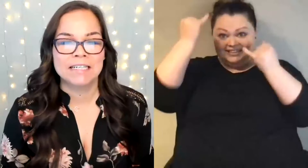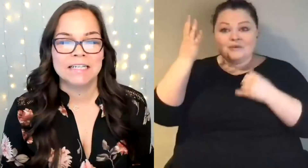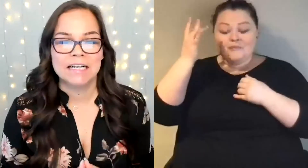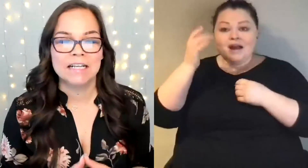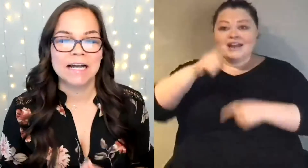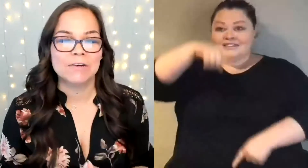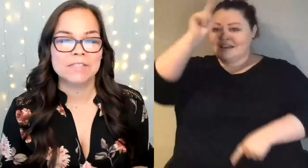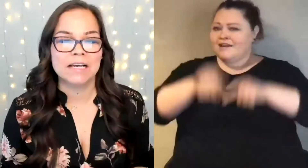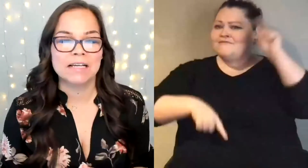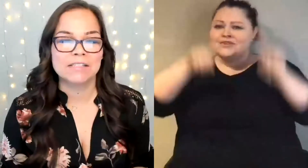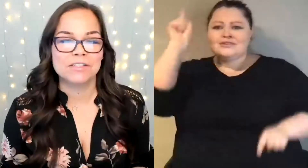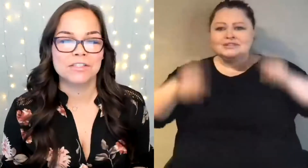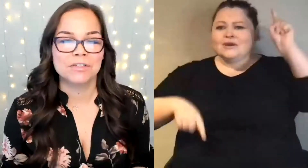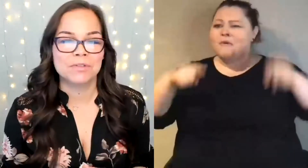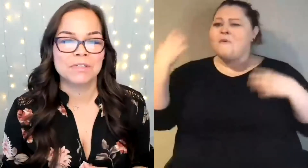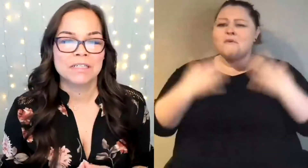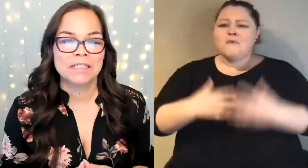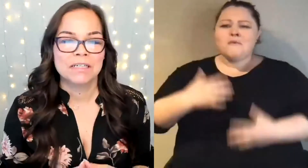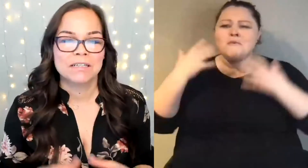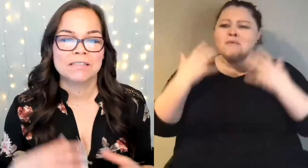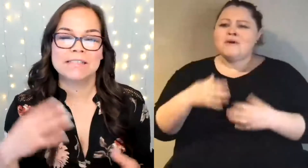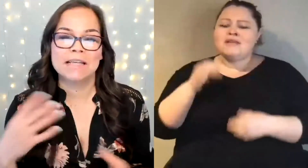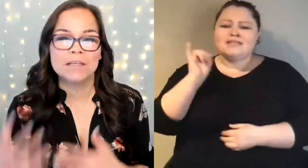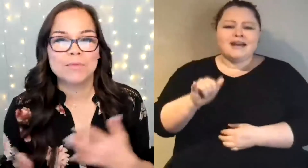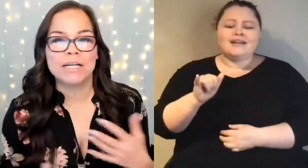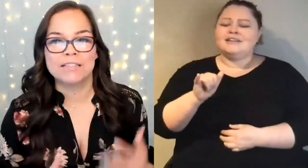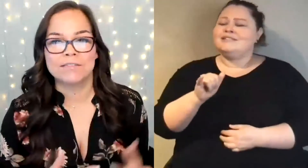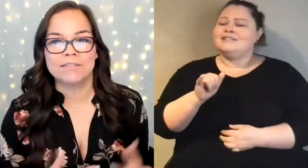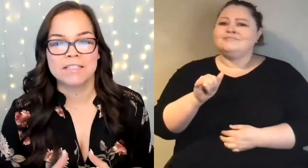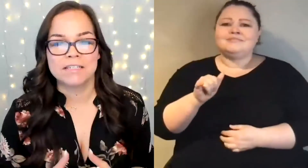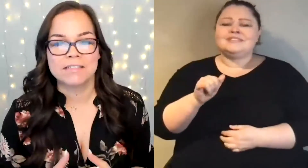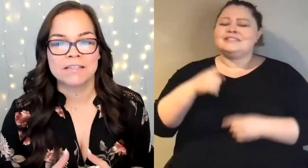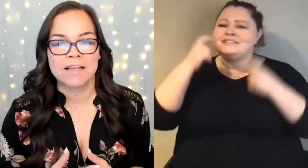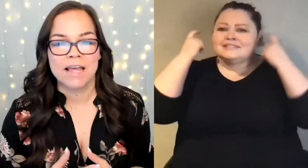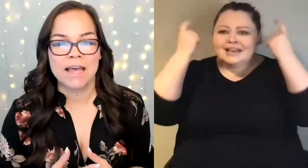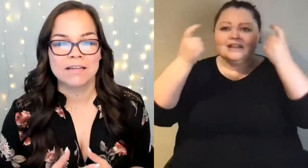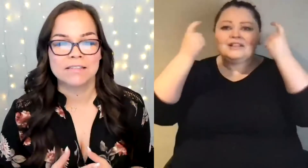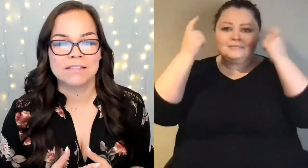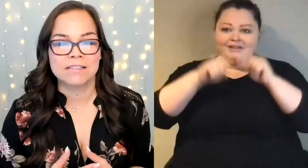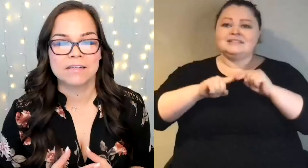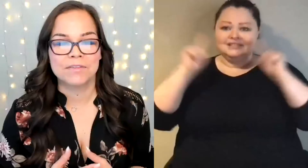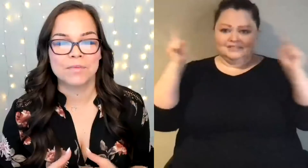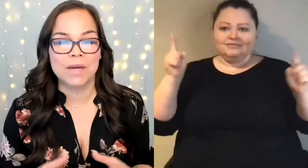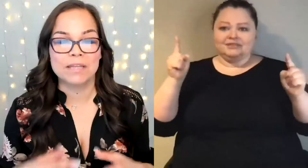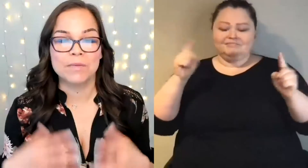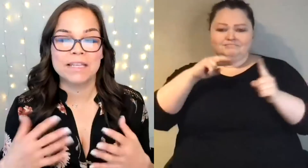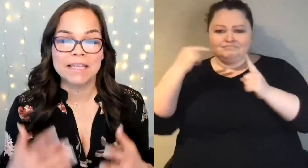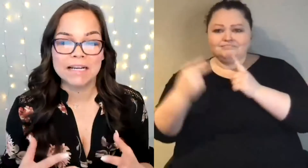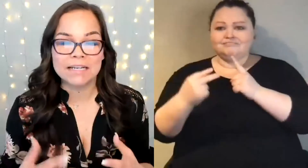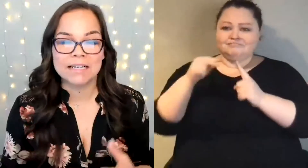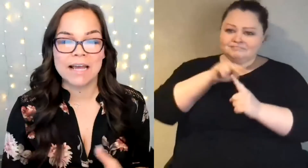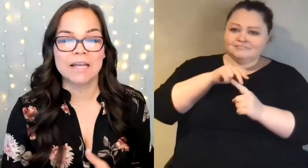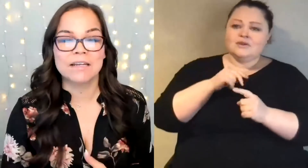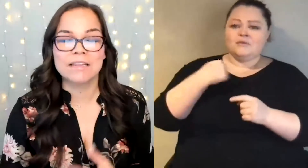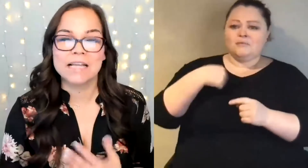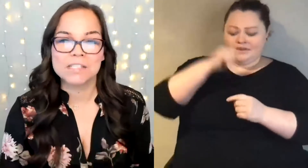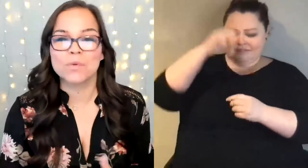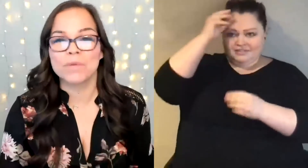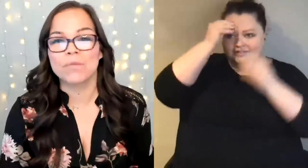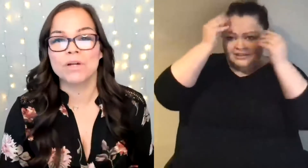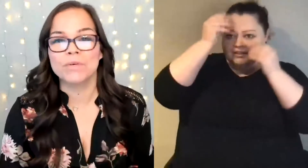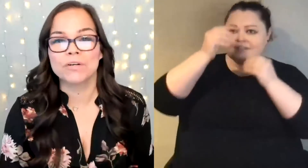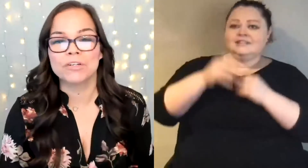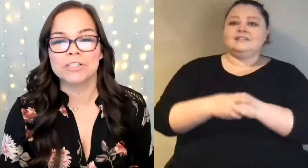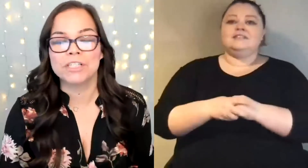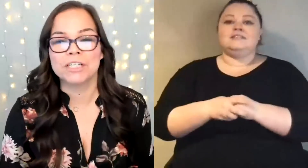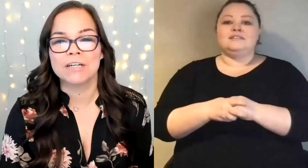diversity allows us to celebrate differences and the way that we think, and that's what we